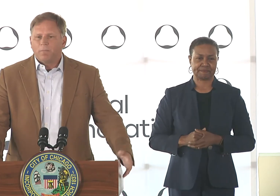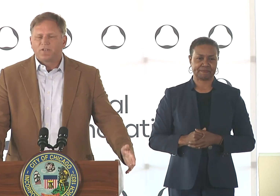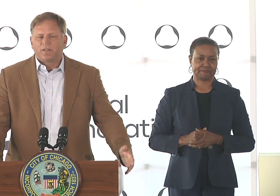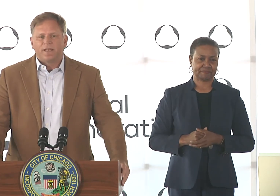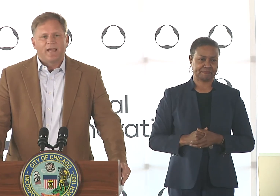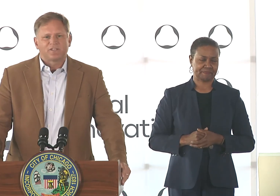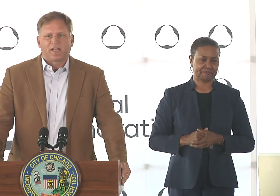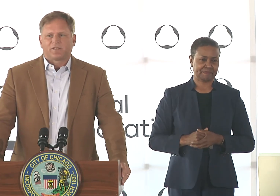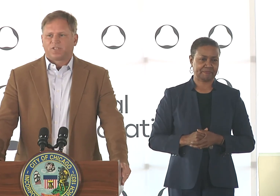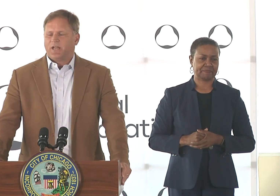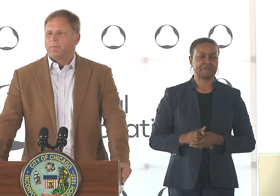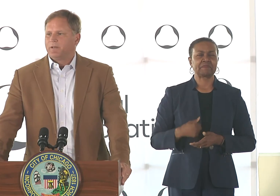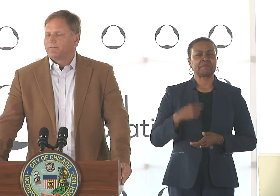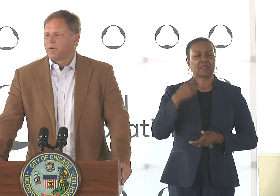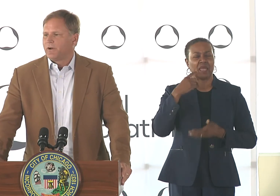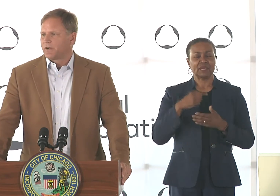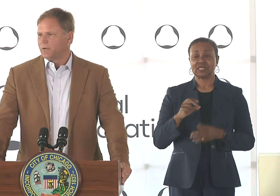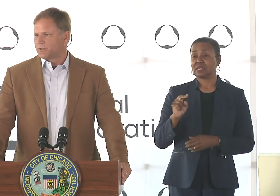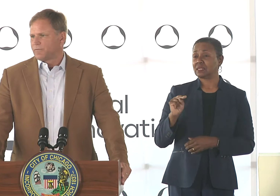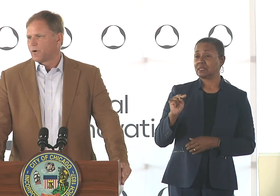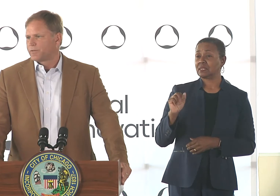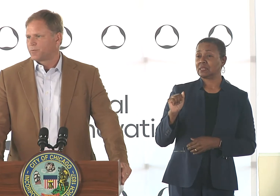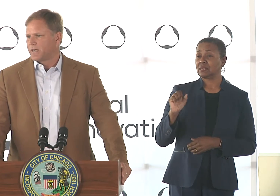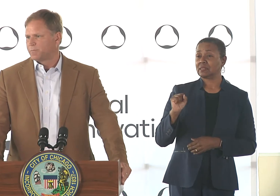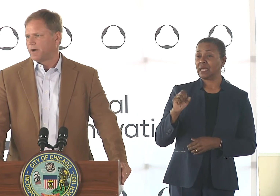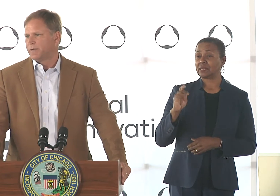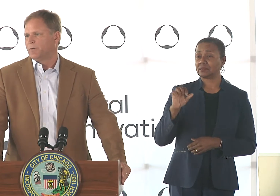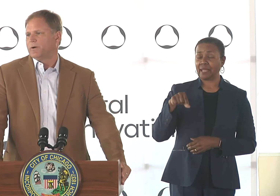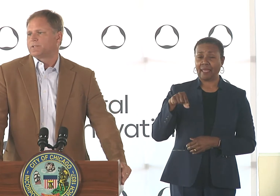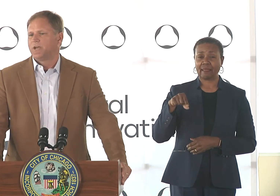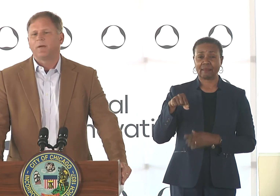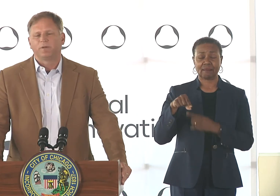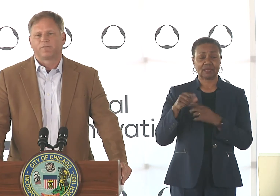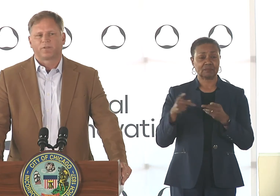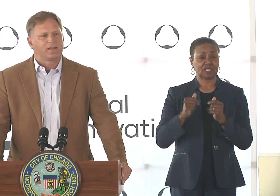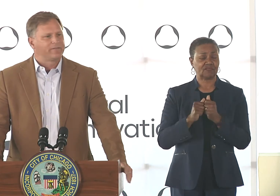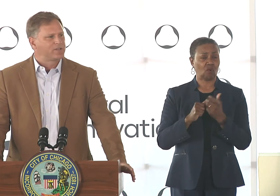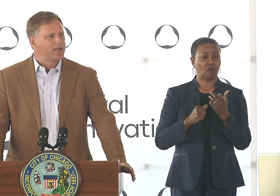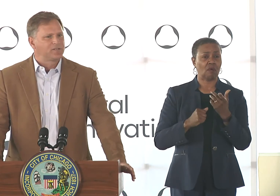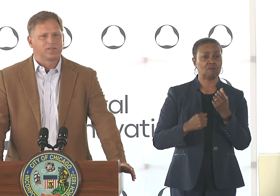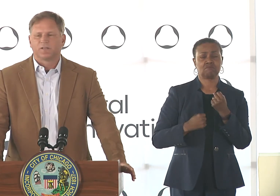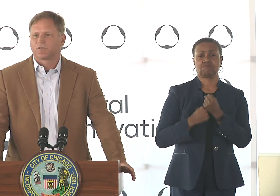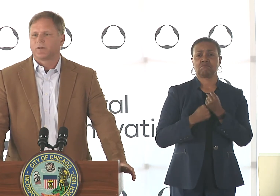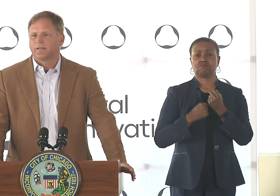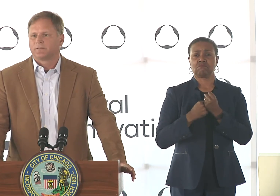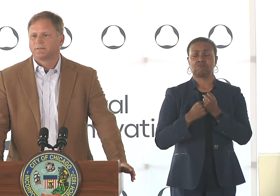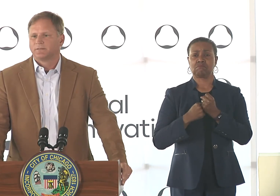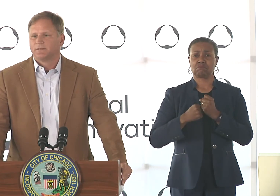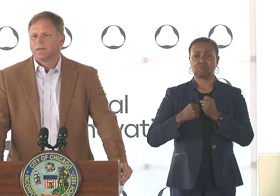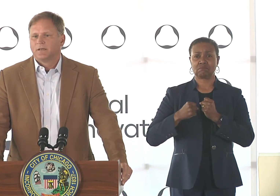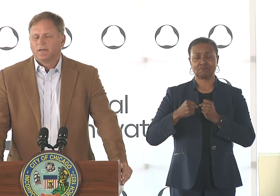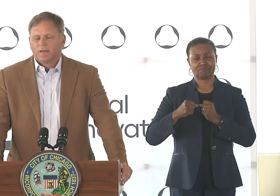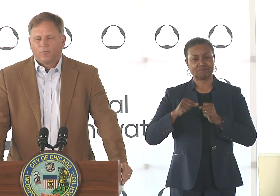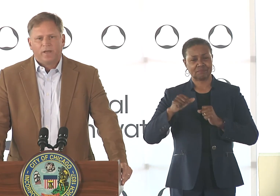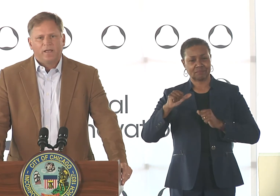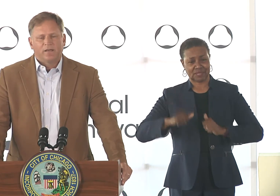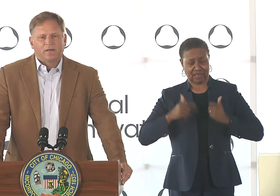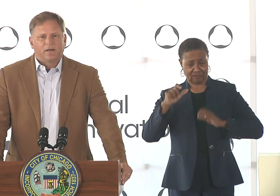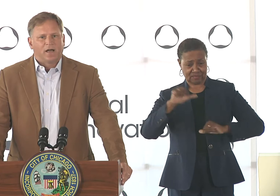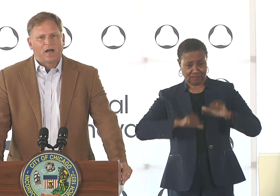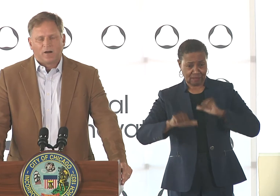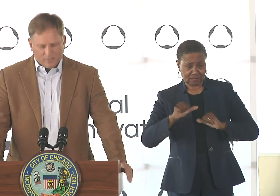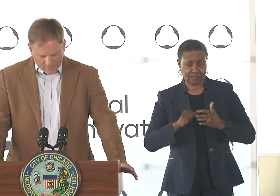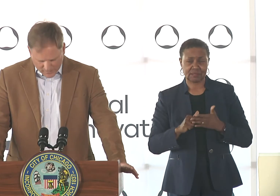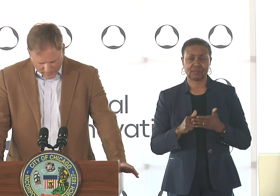So I mentioned that Nasdaq is a champion for inclusive growth and prosperity, but we're a champion for the life sciences industry.